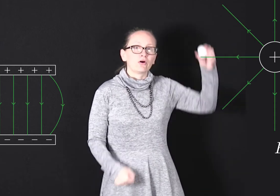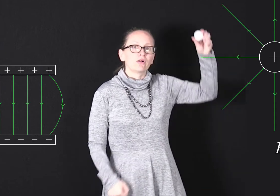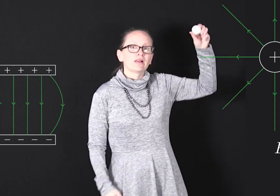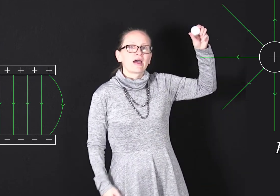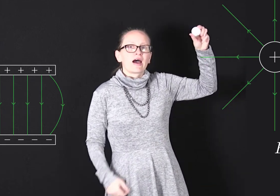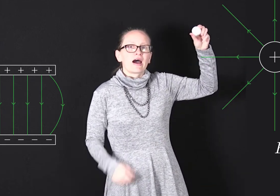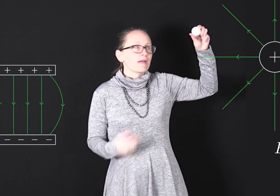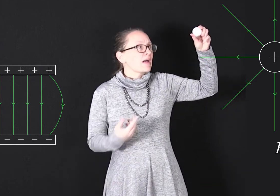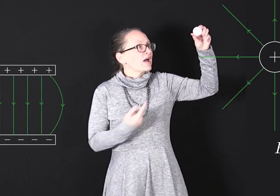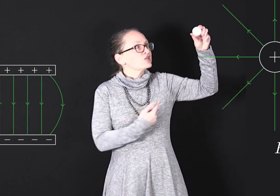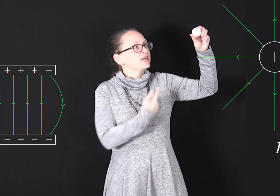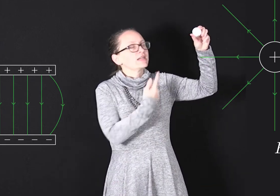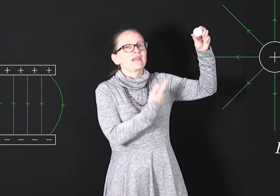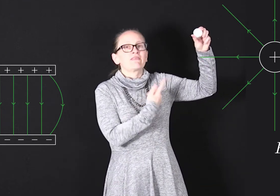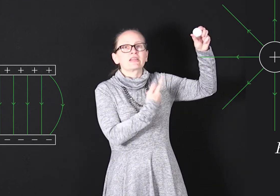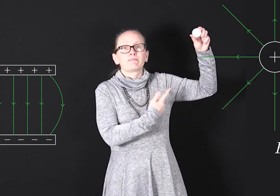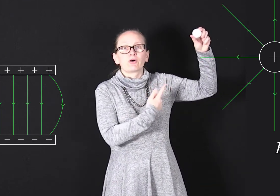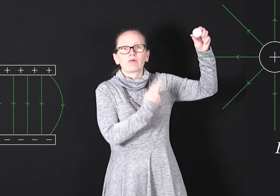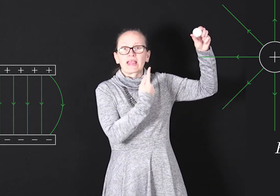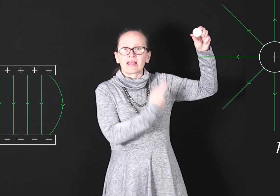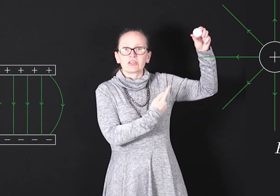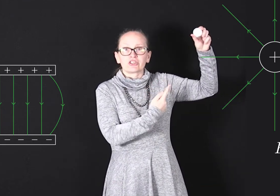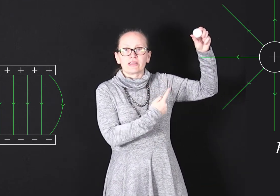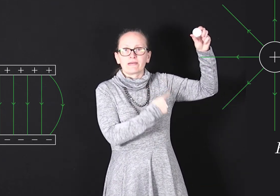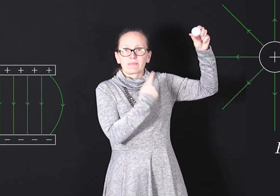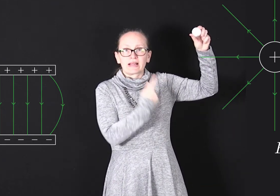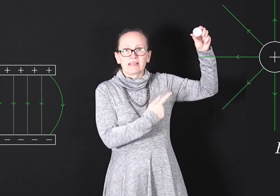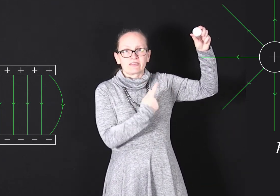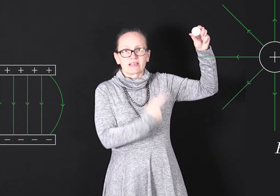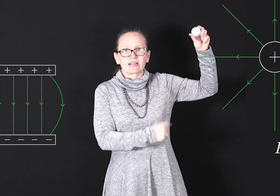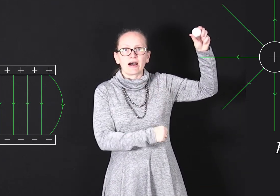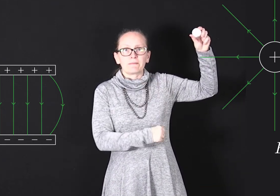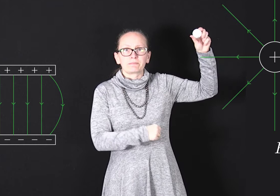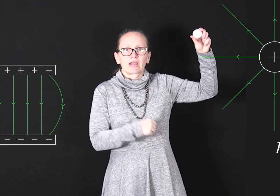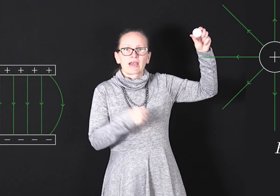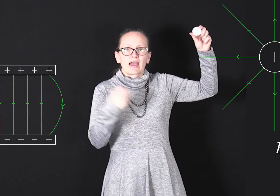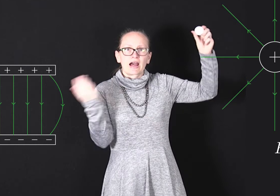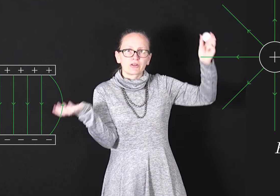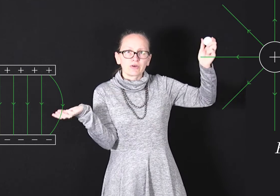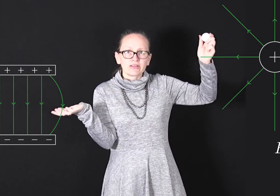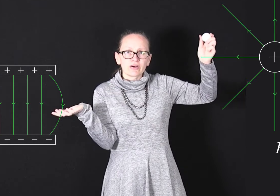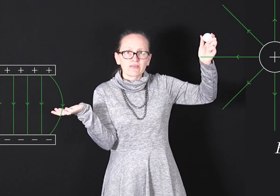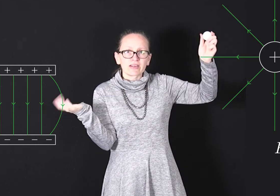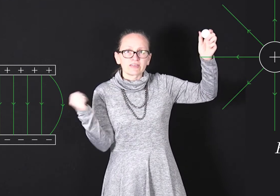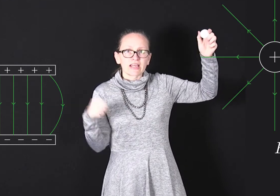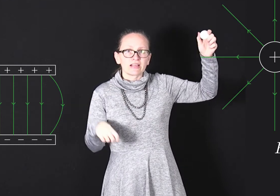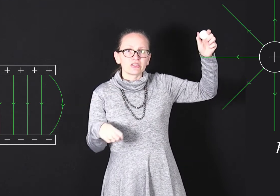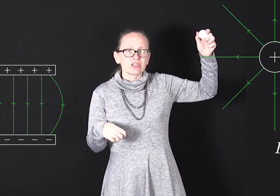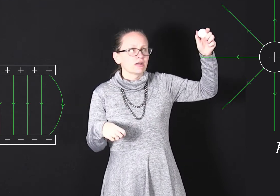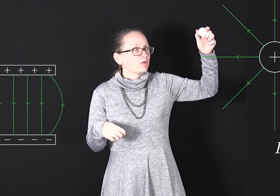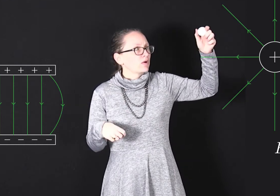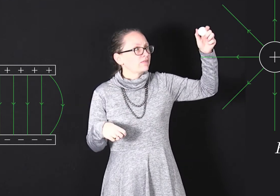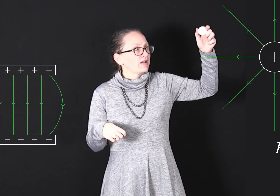ball, I'm actually giving the ball energy by lifting it up. How do I know I've given the energy? Well, if I